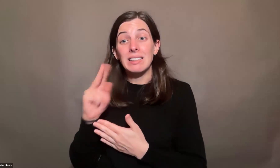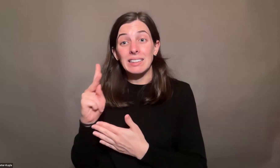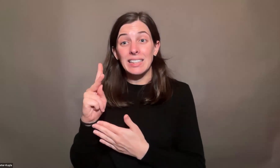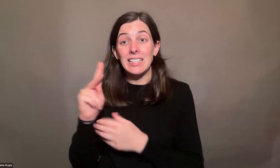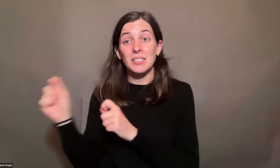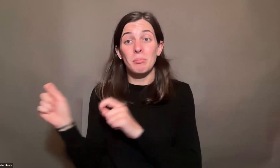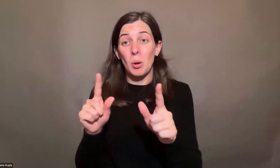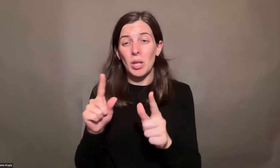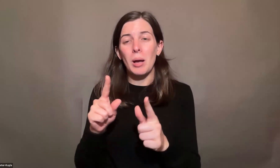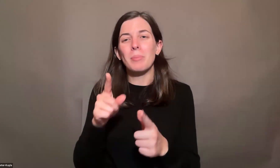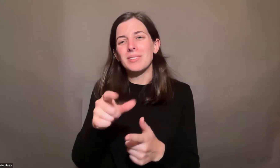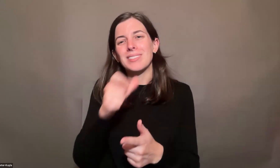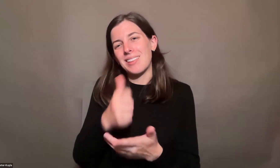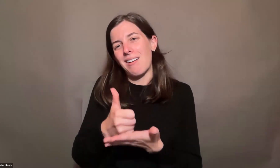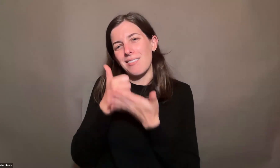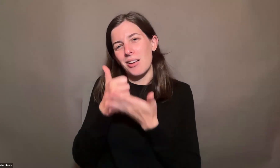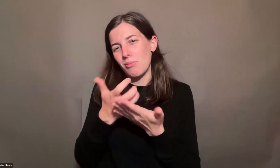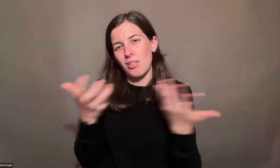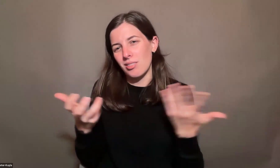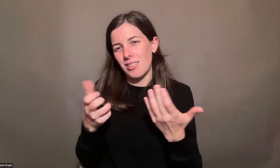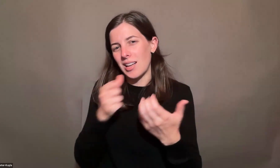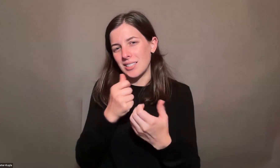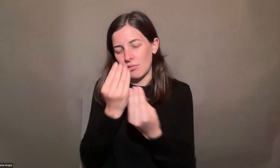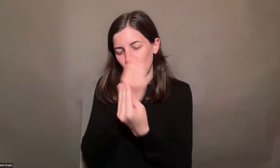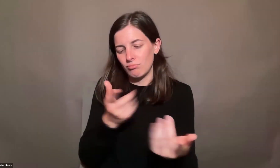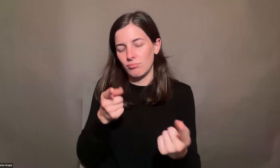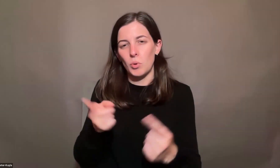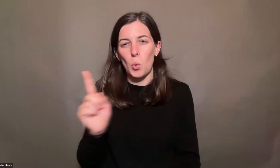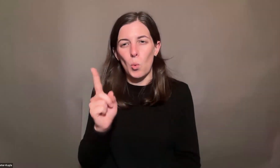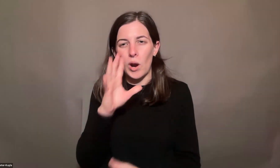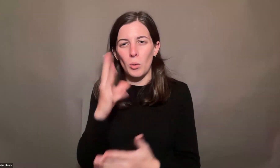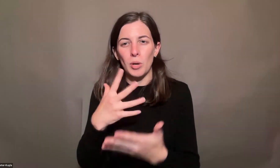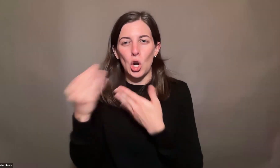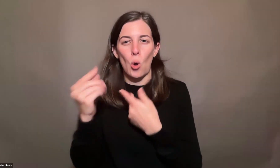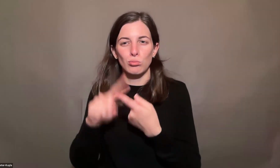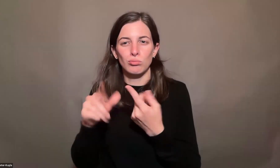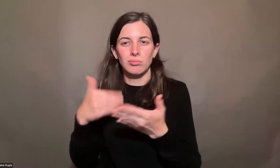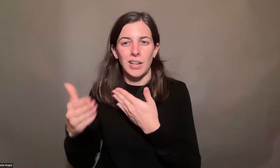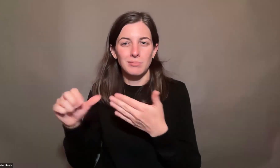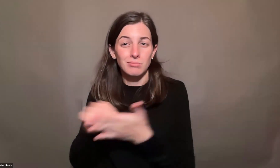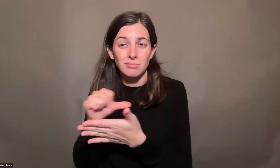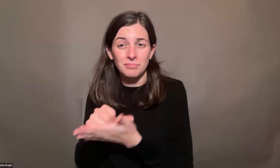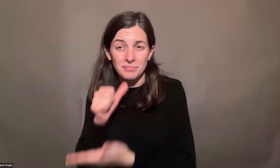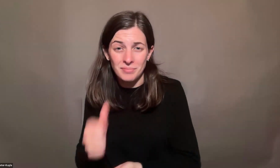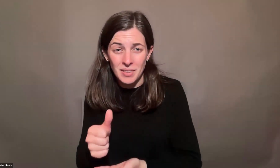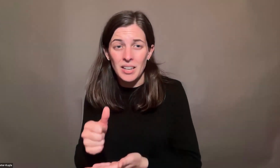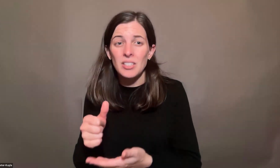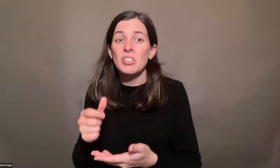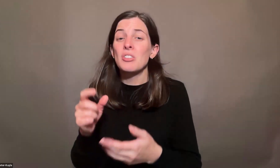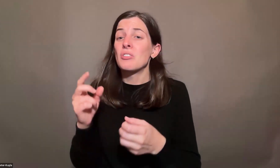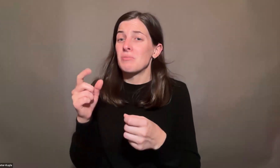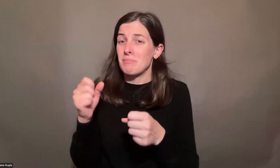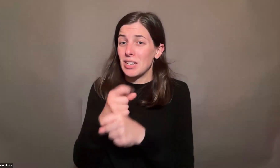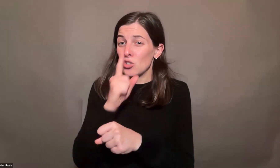really unhelpful and doesn't tell the user where they're going to be taken. Make sure you don't use full URLs and just make your link text